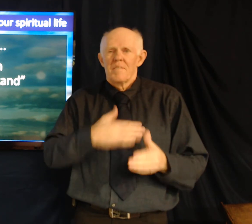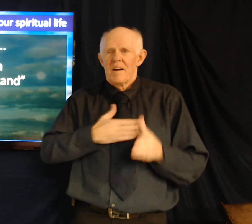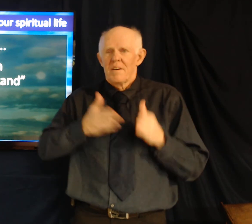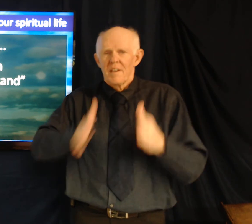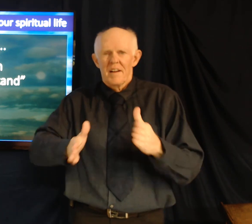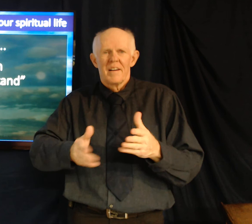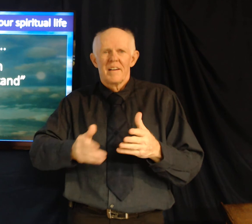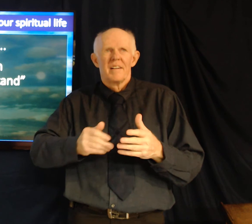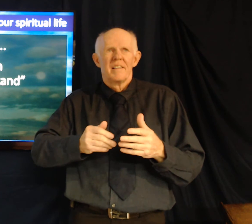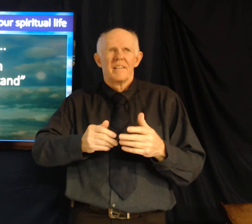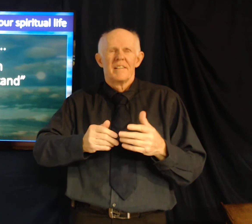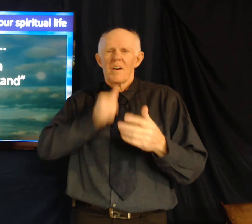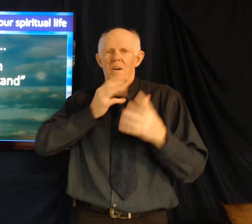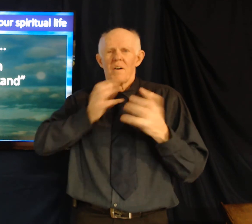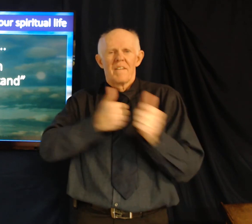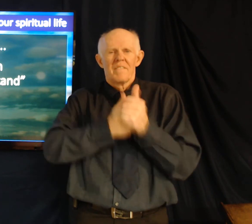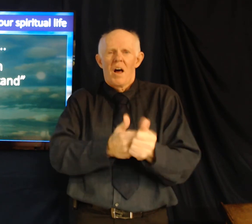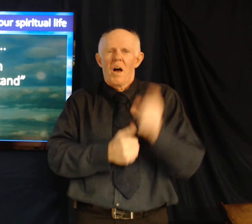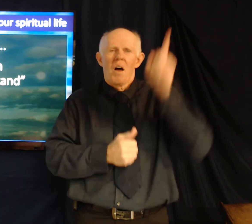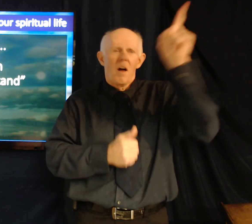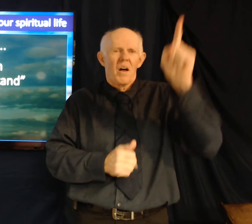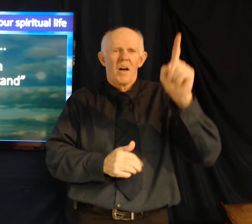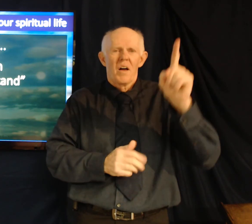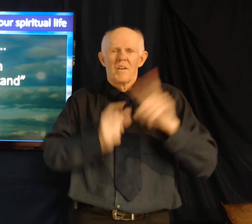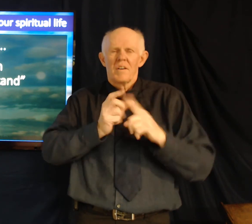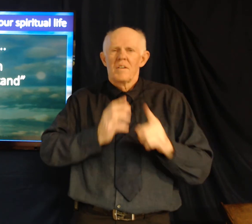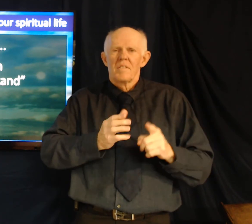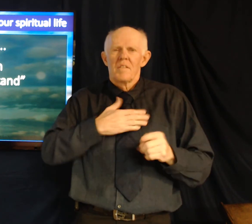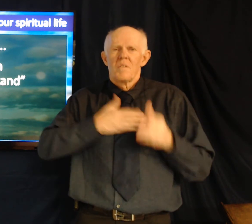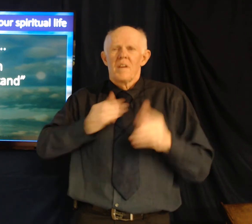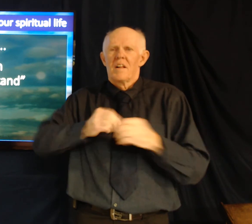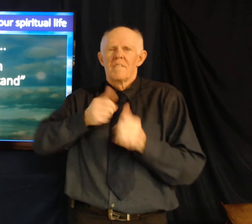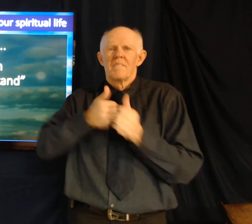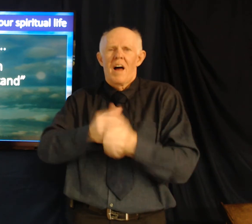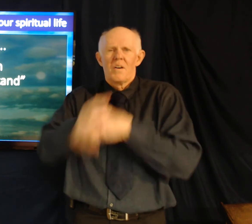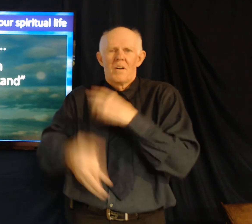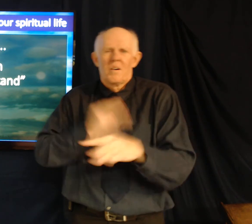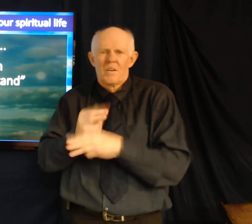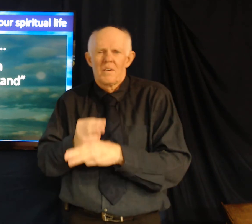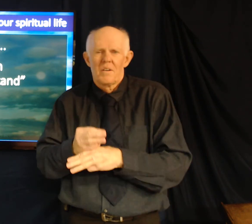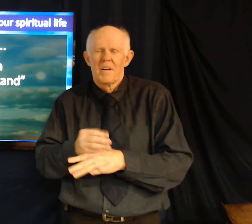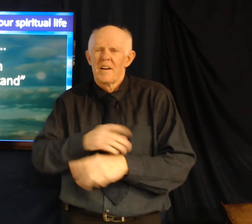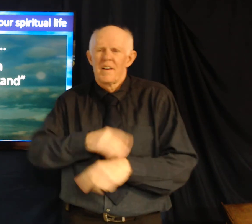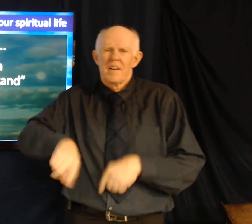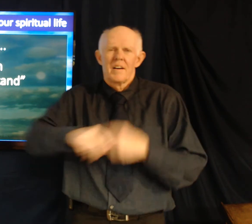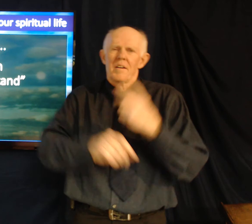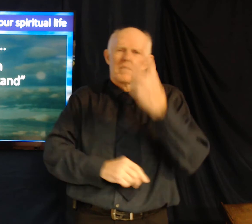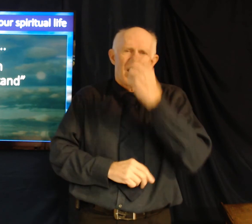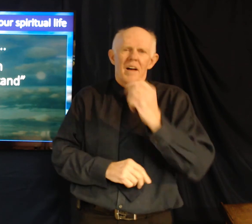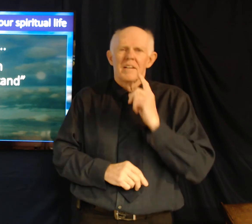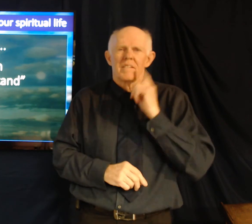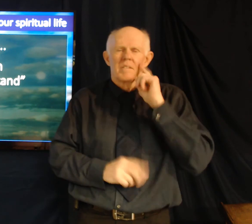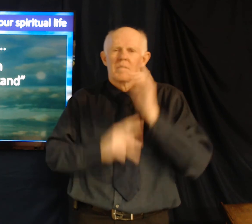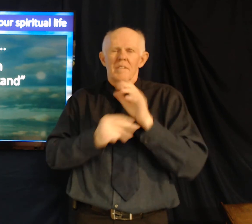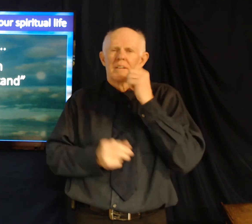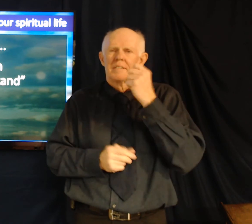my way not trusting and following god following the world blind